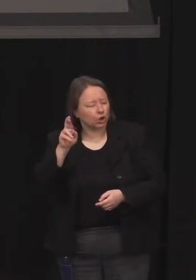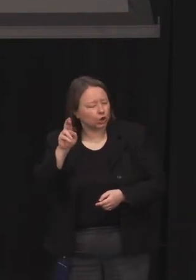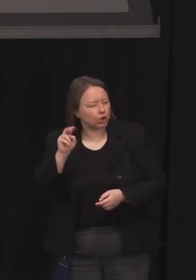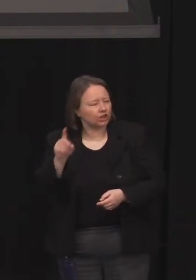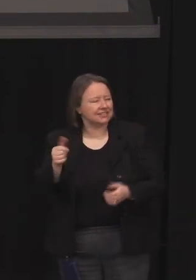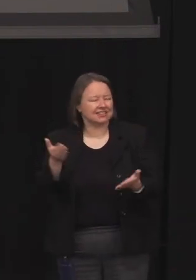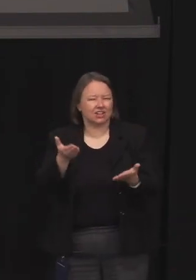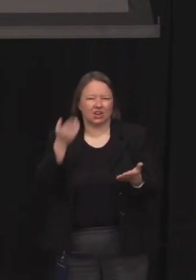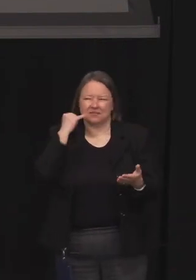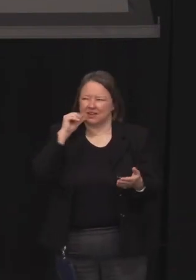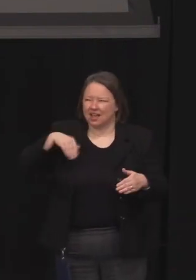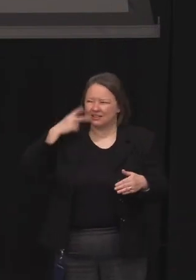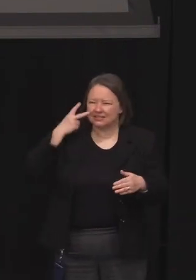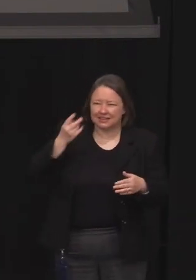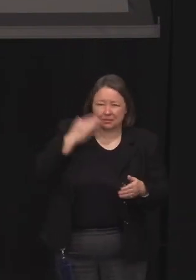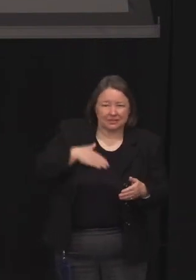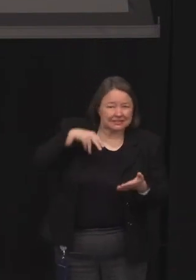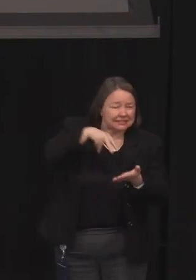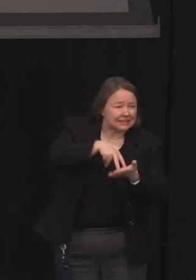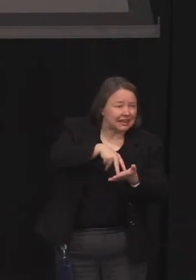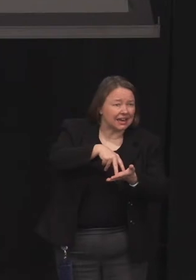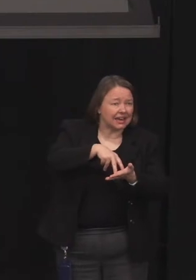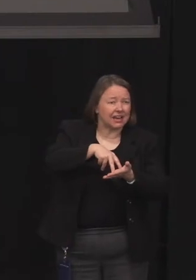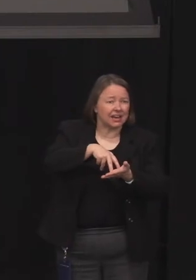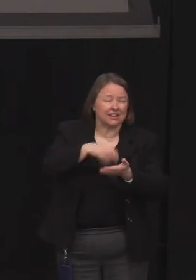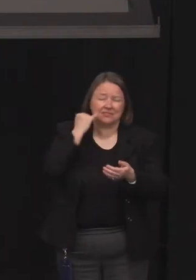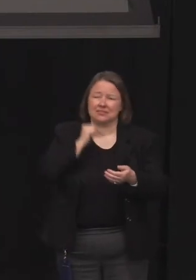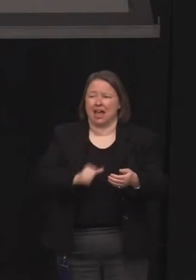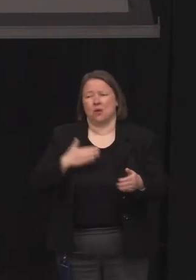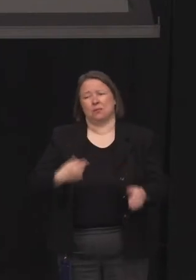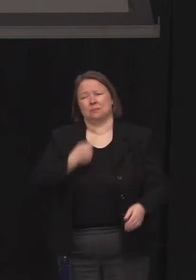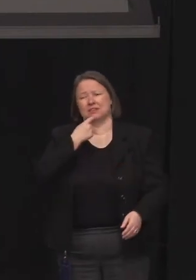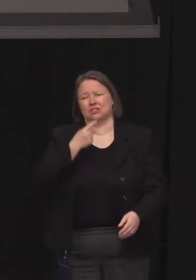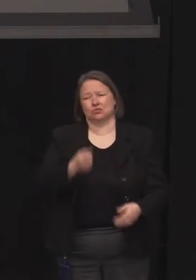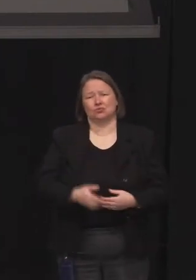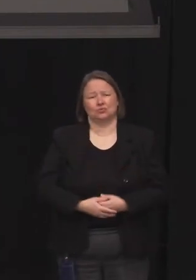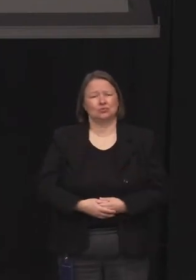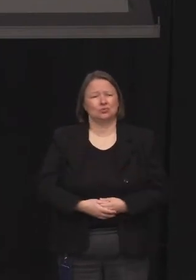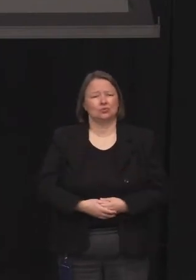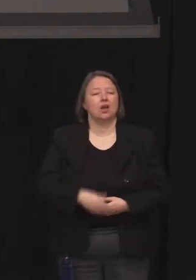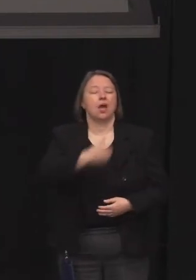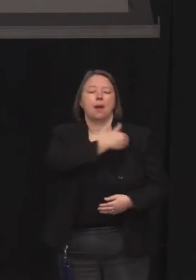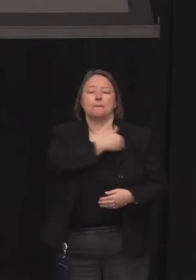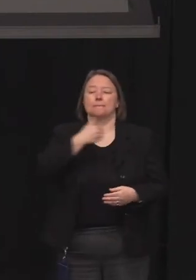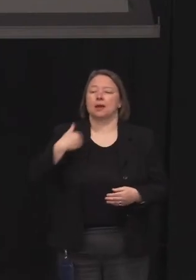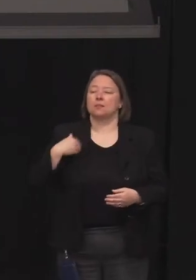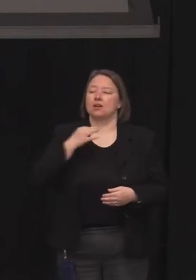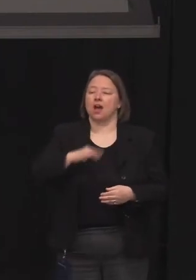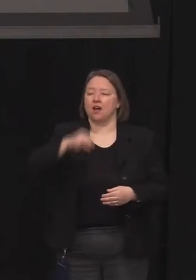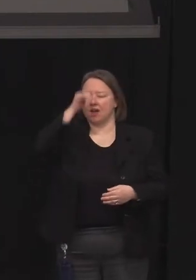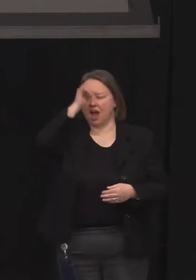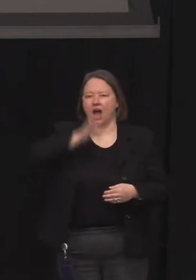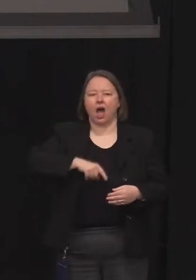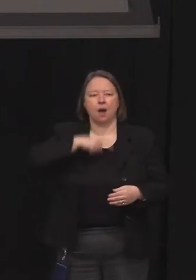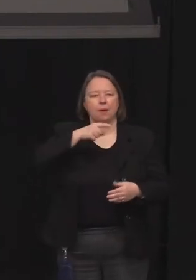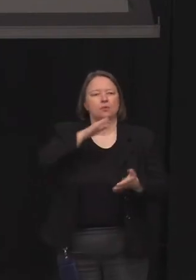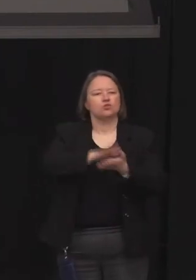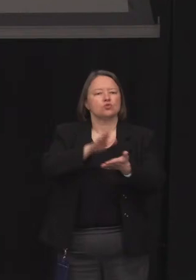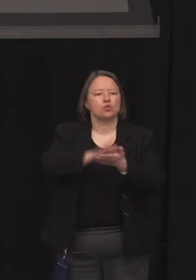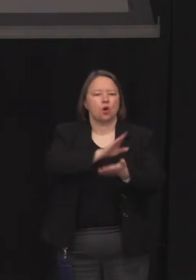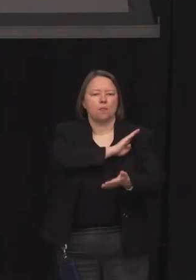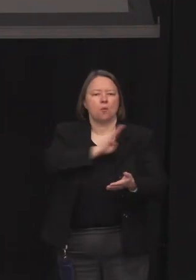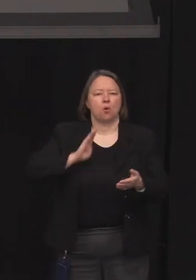Quincy. If he's here, please stand up. Otherwise, we miss you, Quincy. Members of the Holland Public Schools